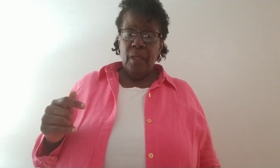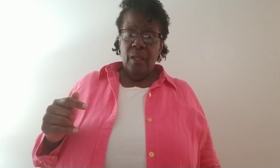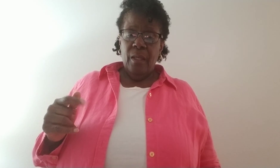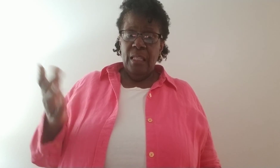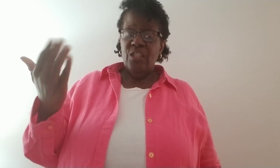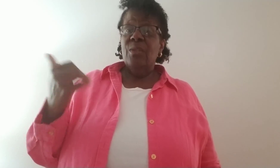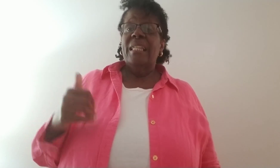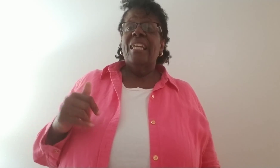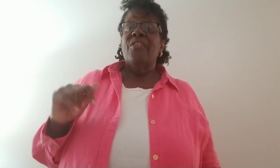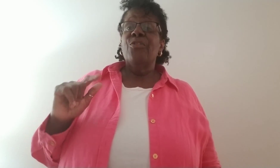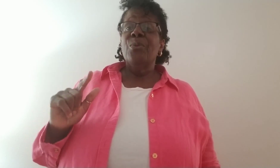Let's do that again.